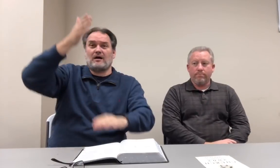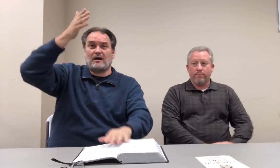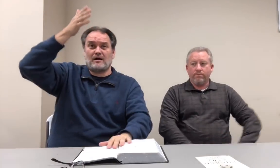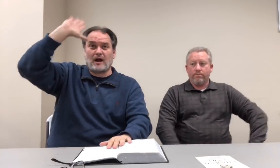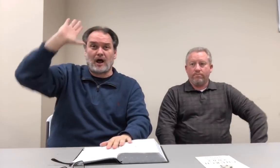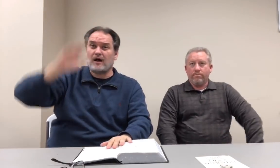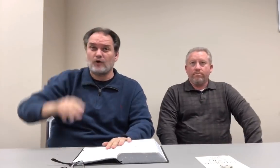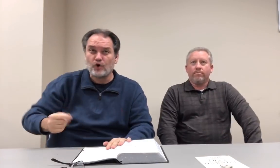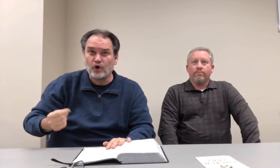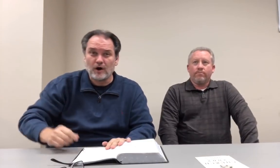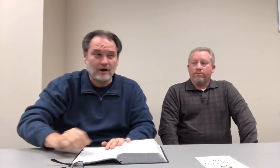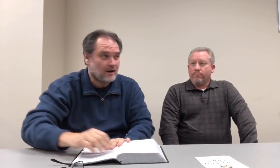no